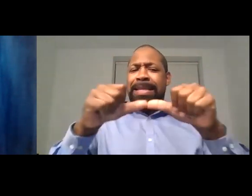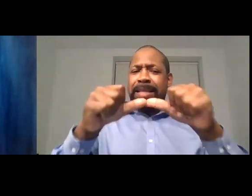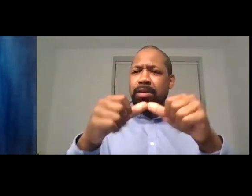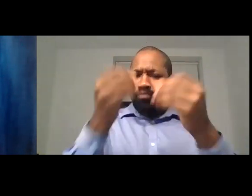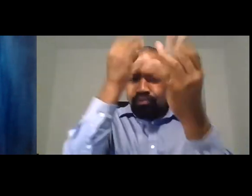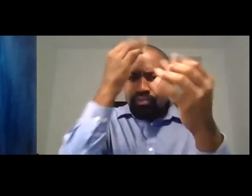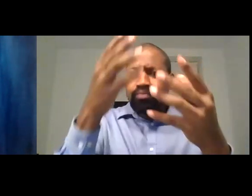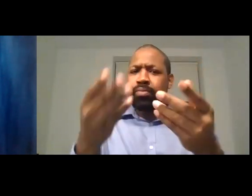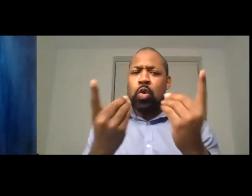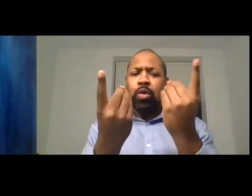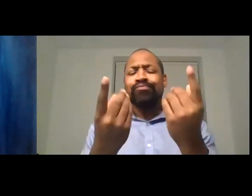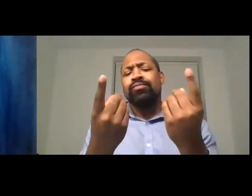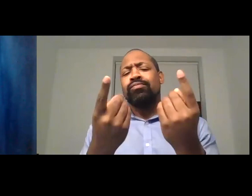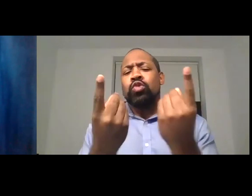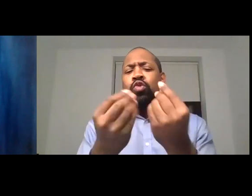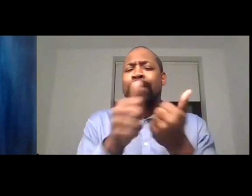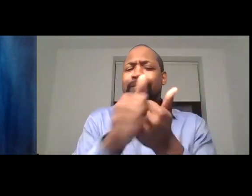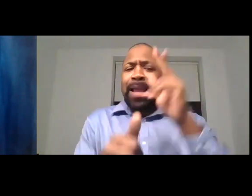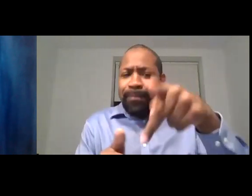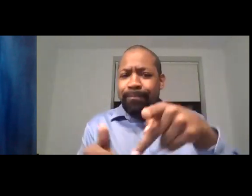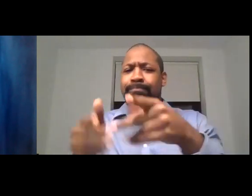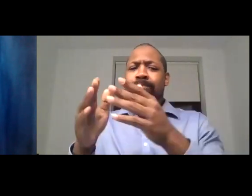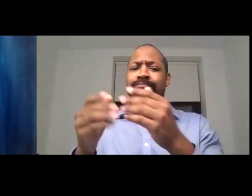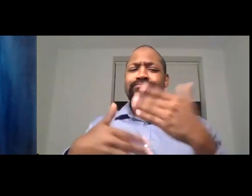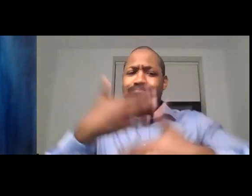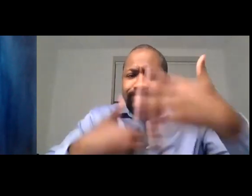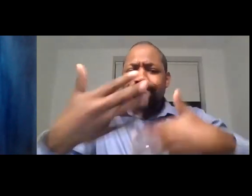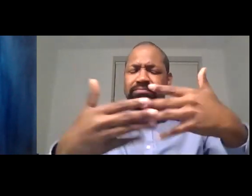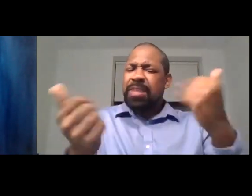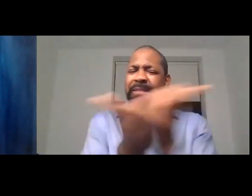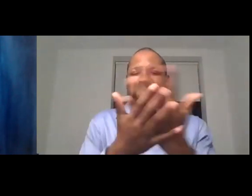things. We'll continue to follow up and keep you informed